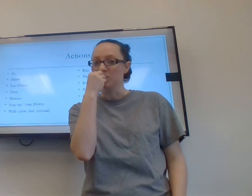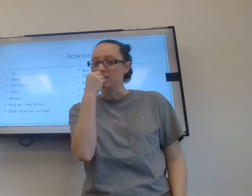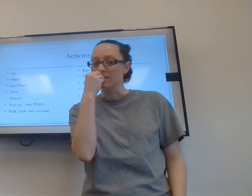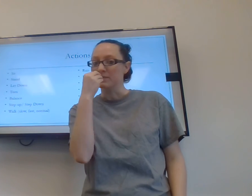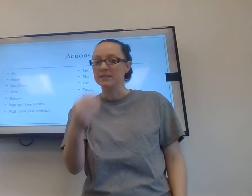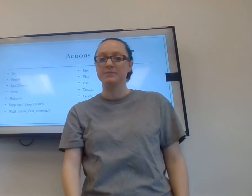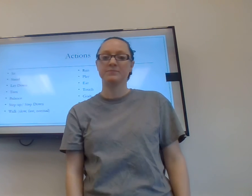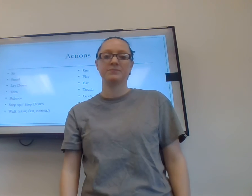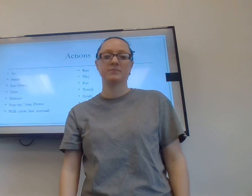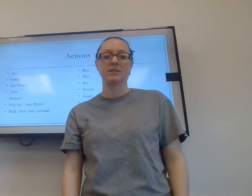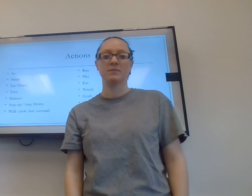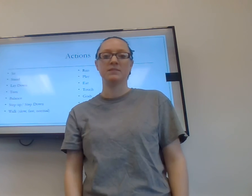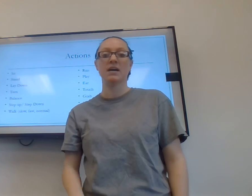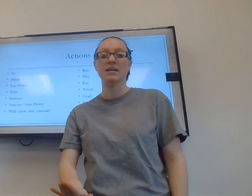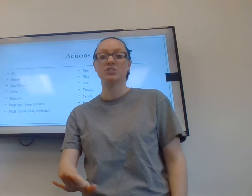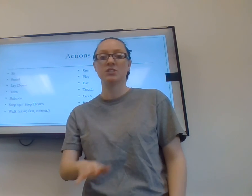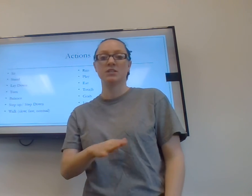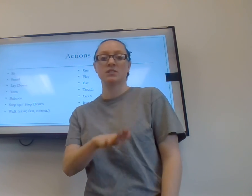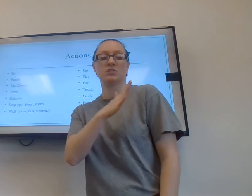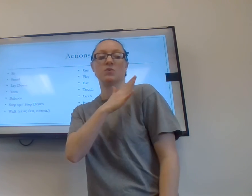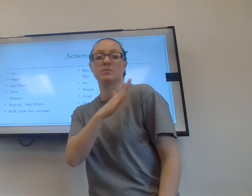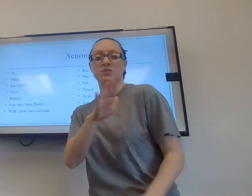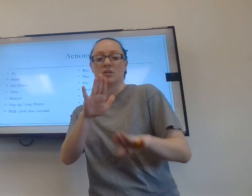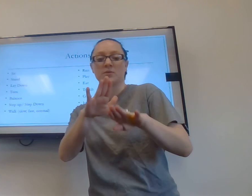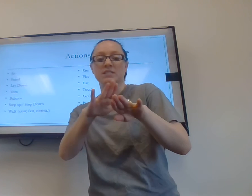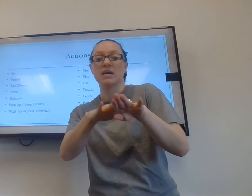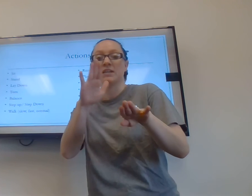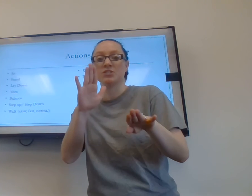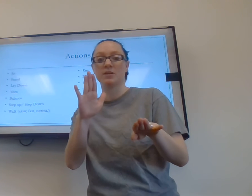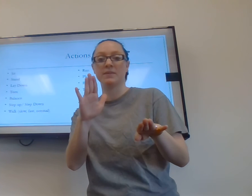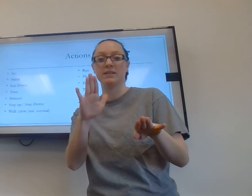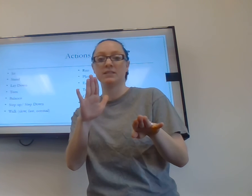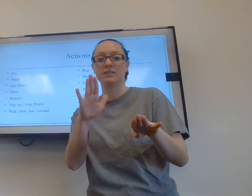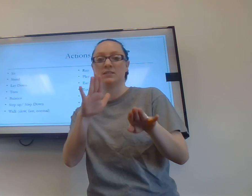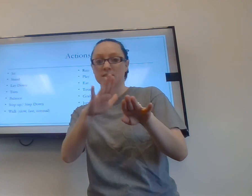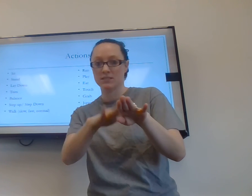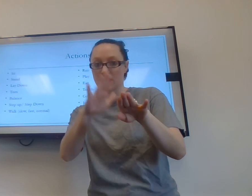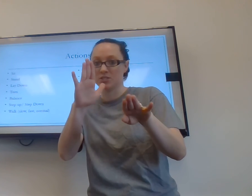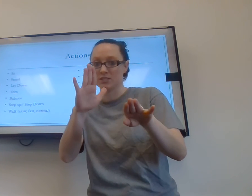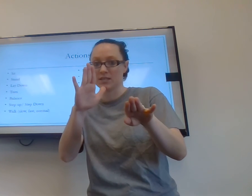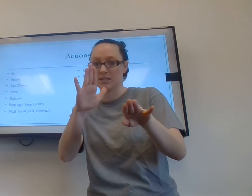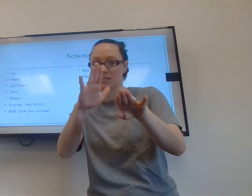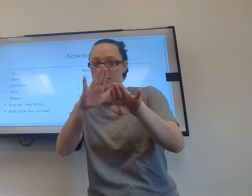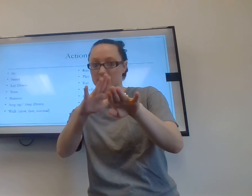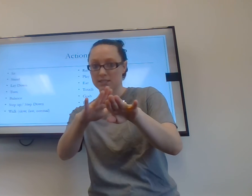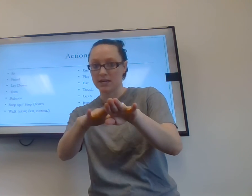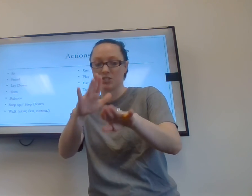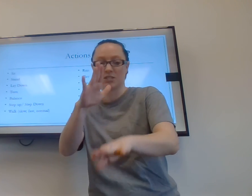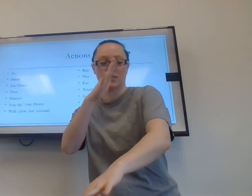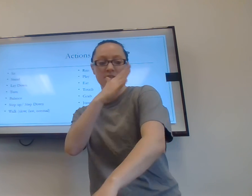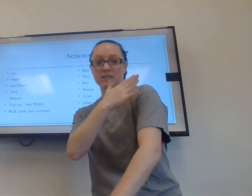a little bit. Touch. So I want to touch something. Touch is like this. Touch it.